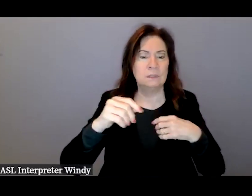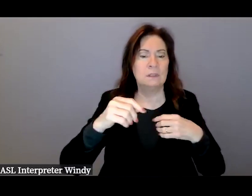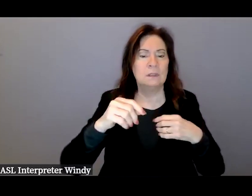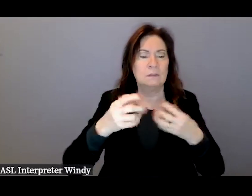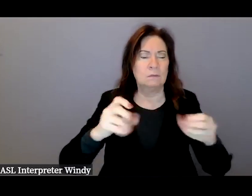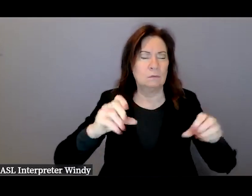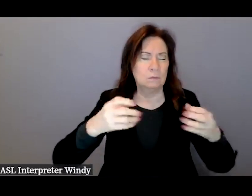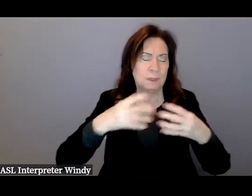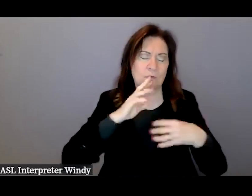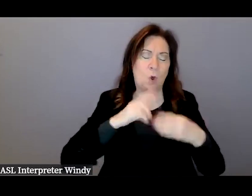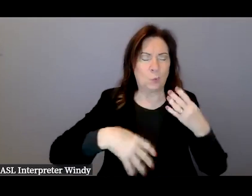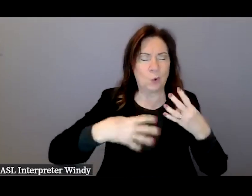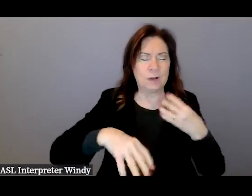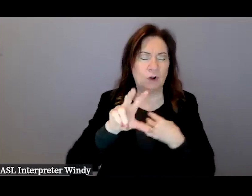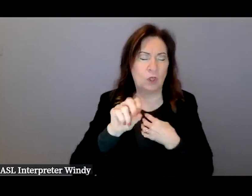seconds.